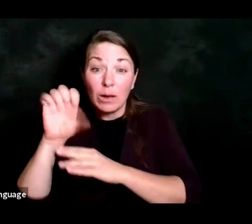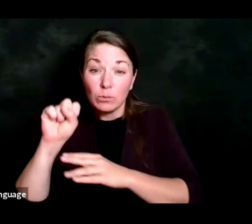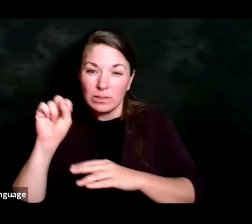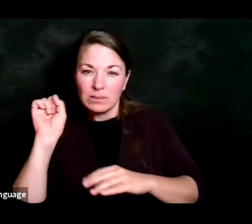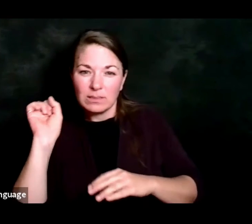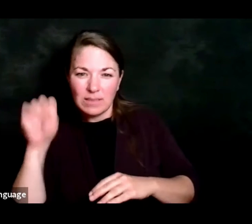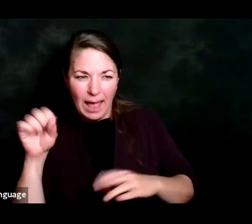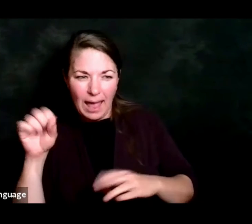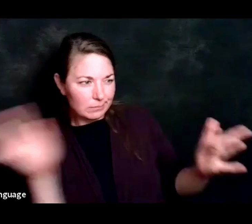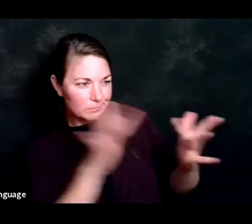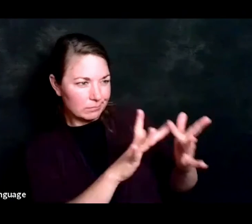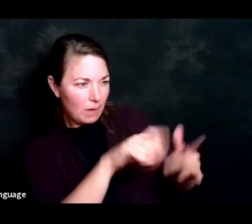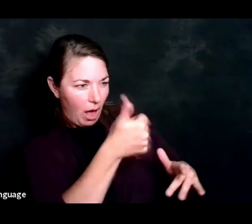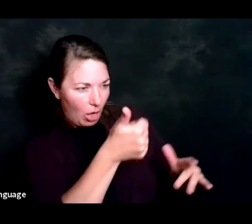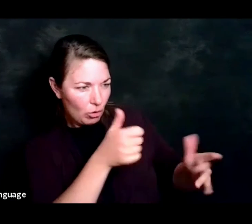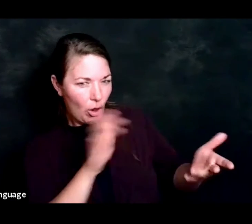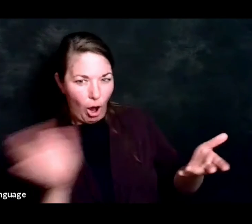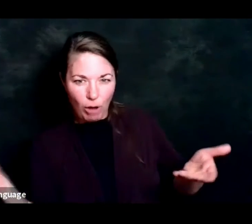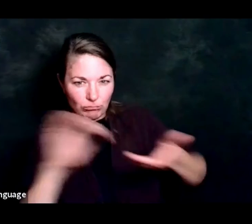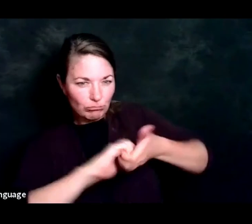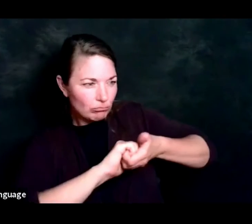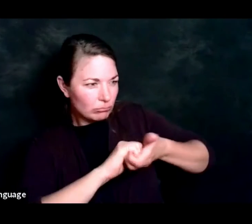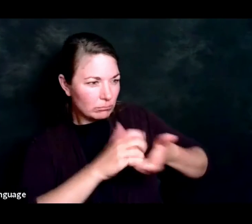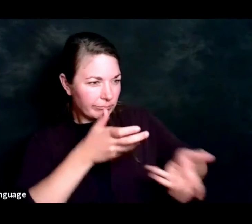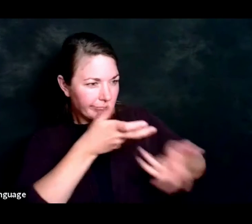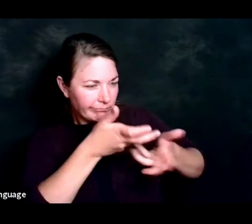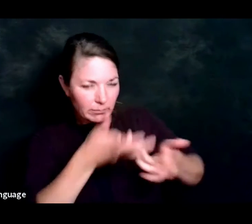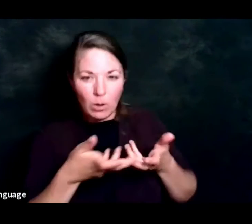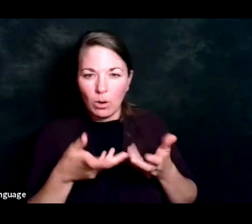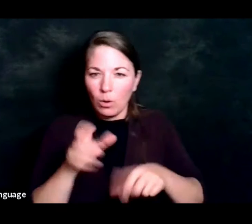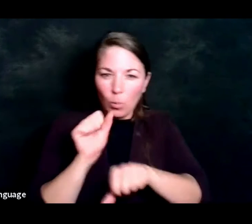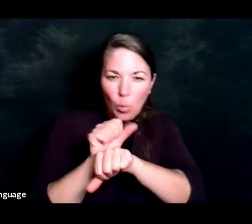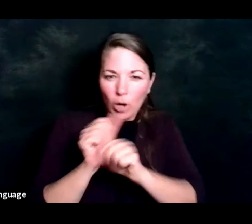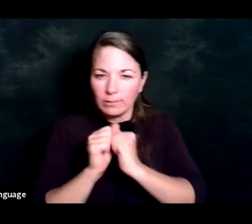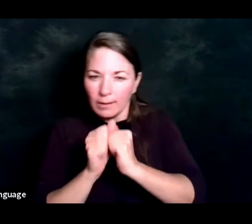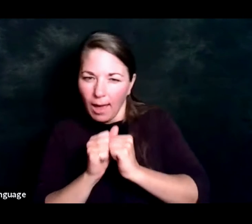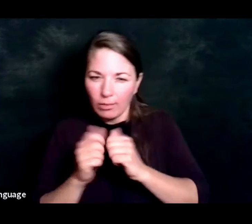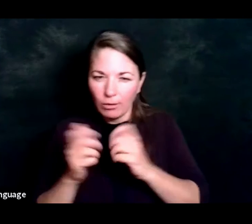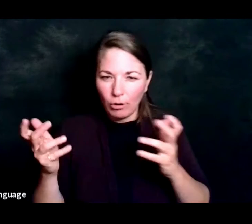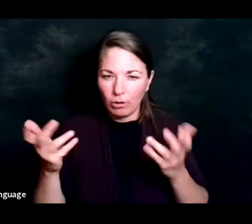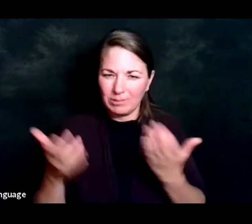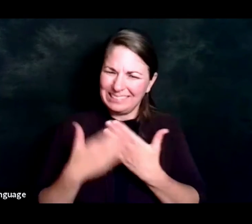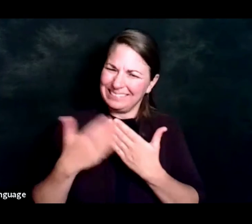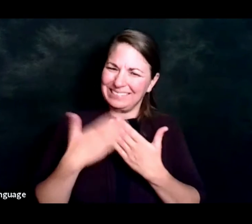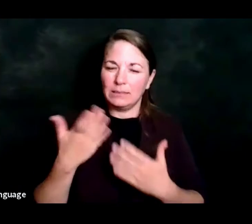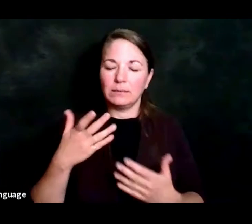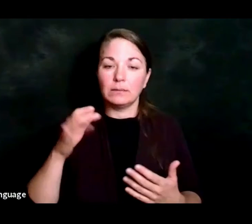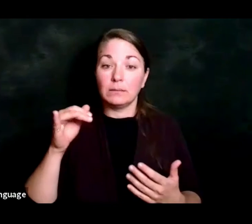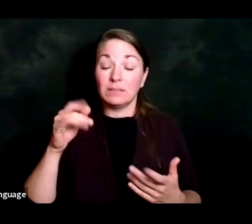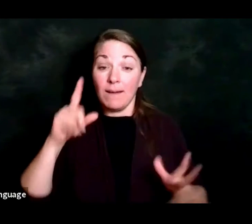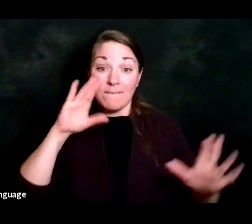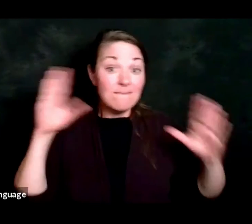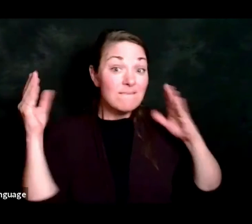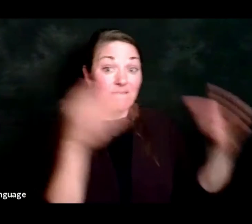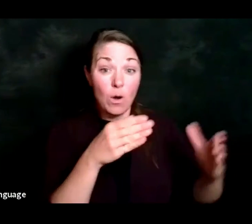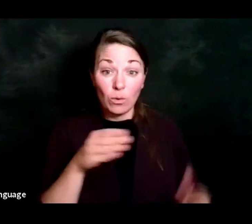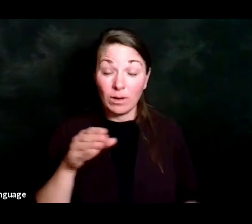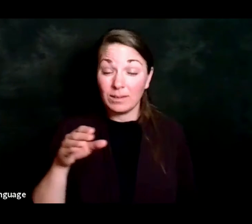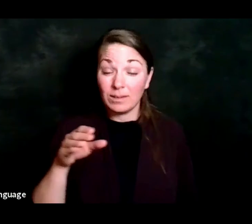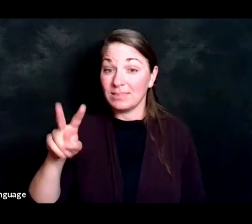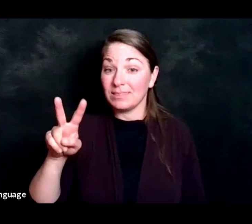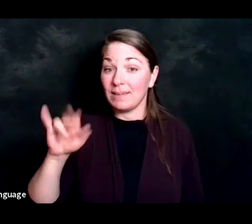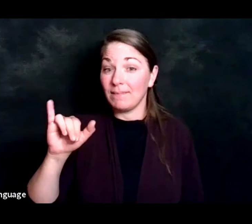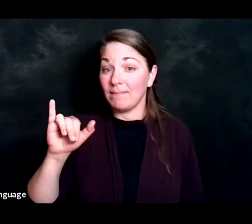and coordinate together, keeping it victim survivor centered, because they tend to get lost